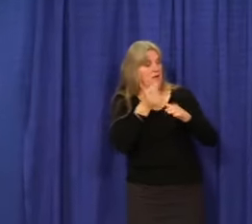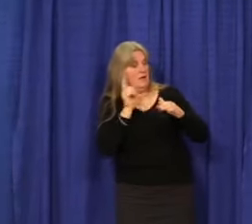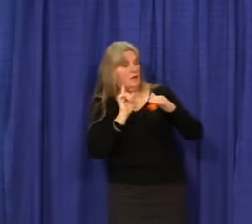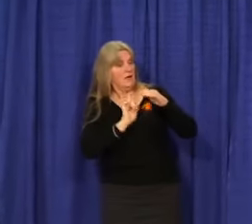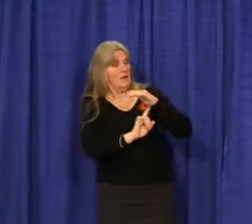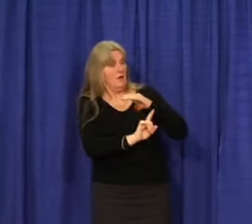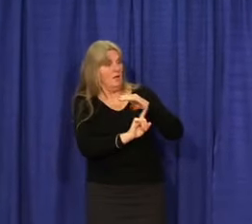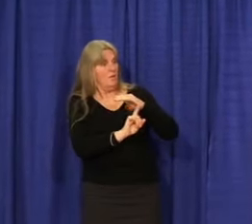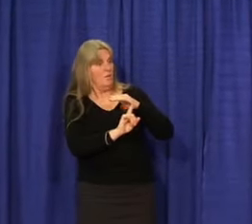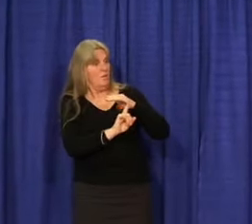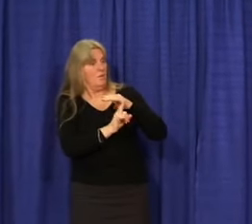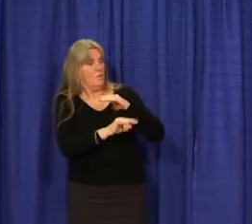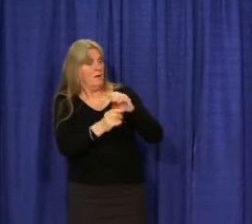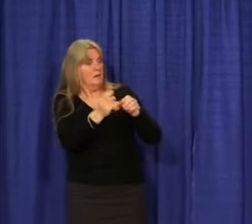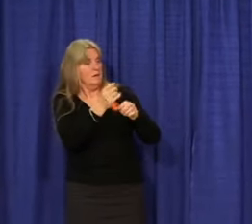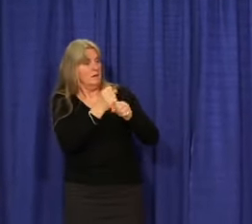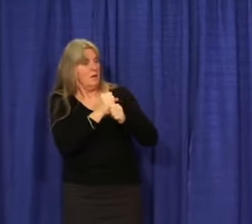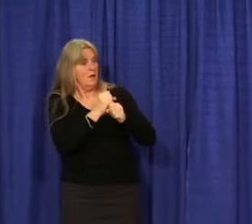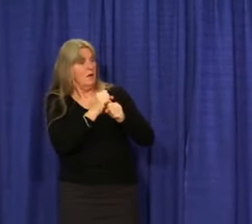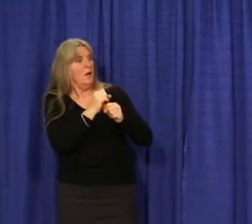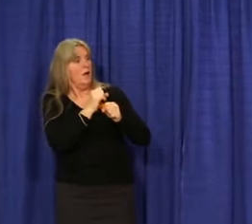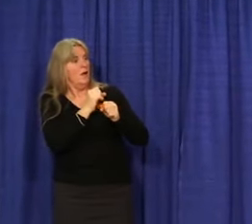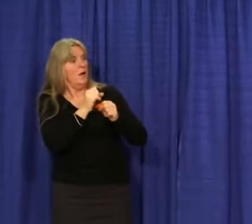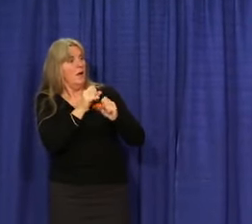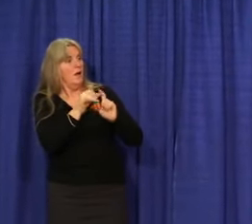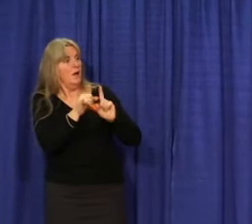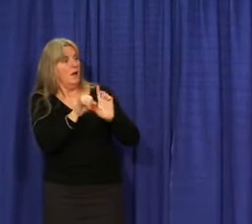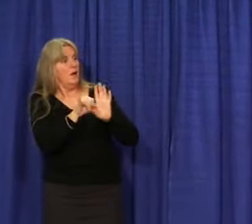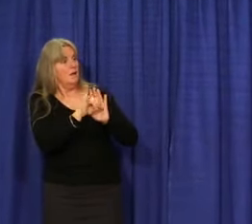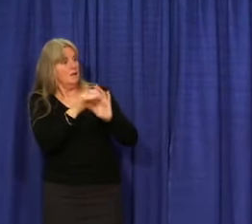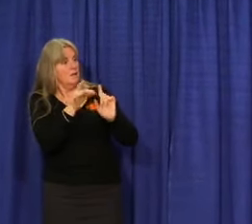when they received their diagnosis?